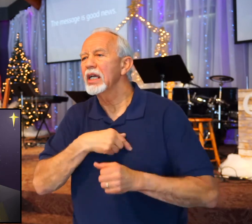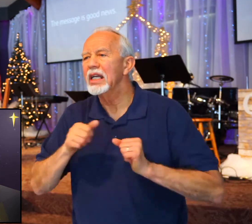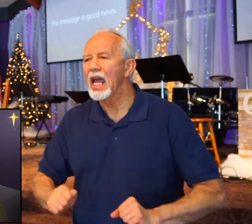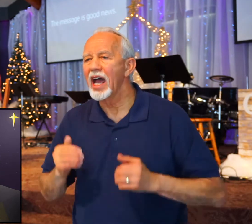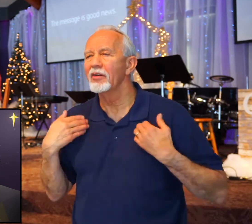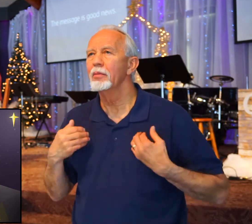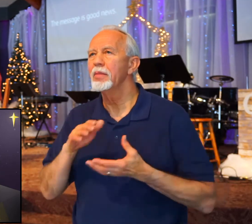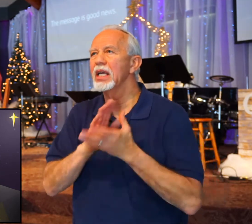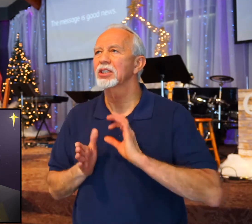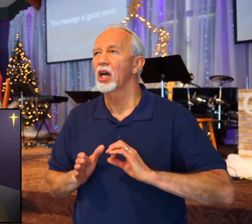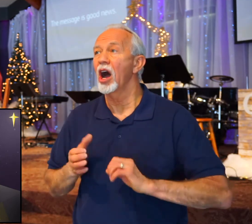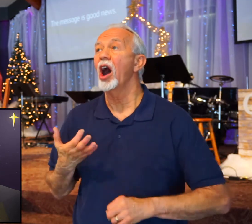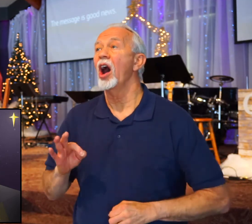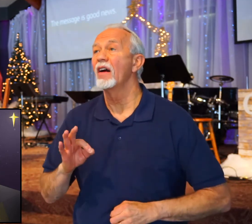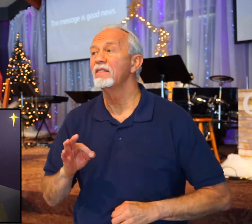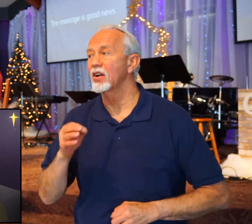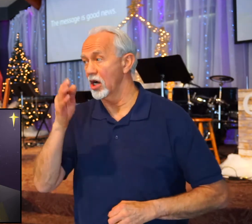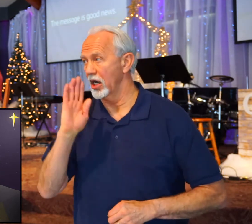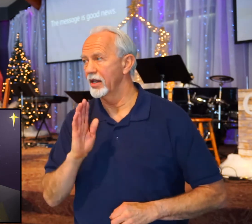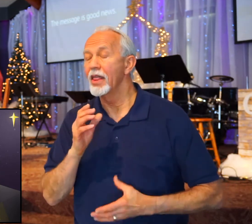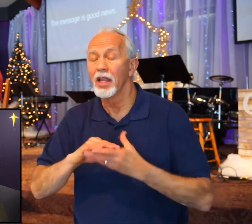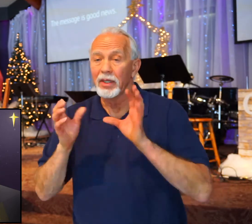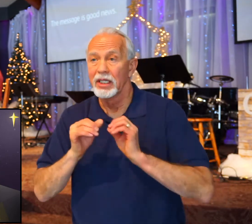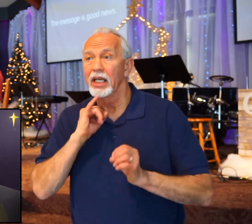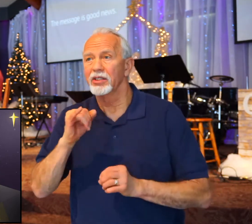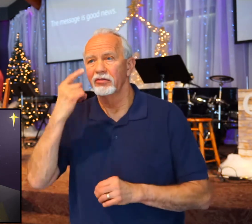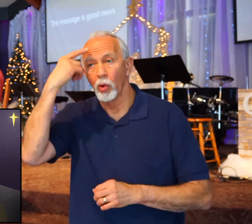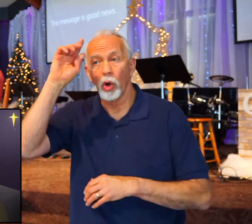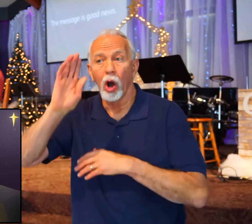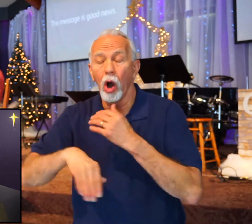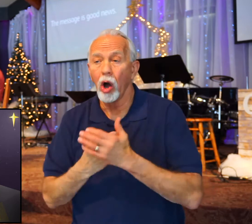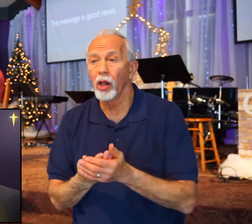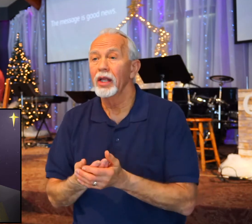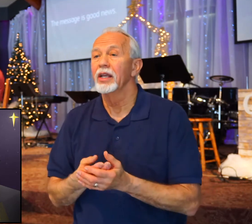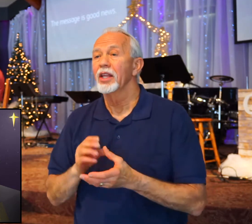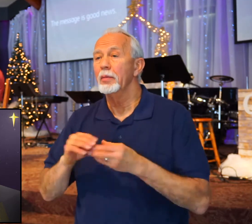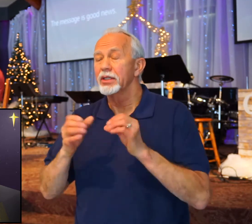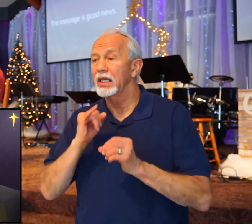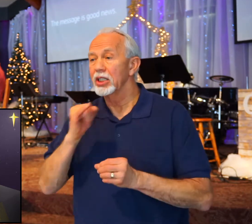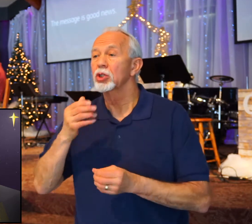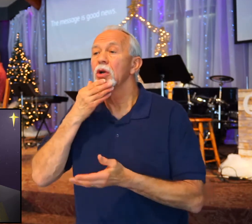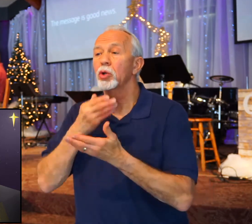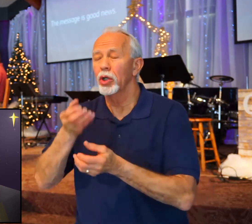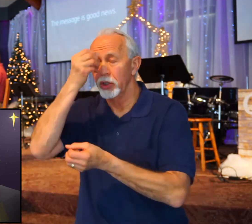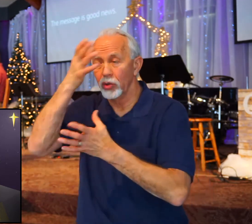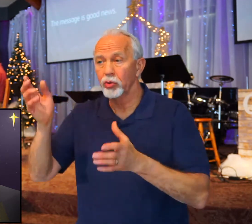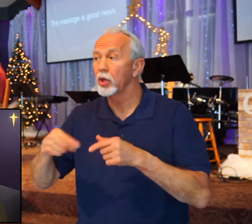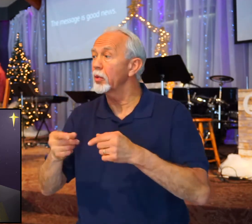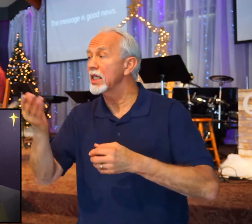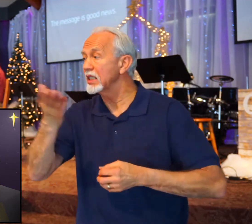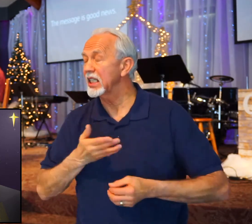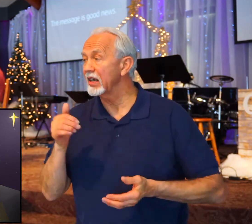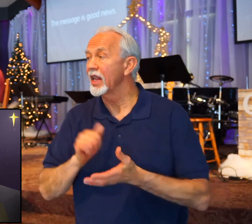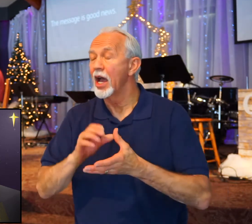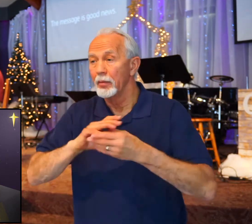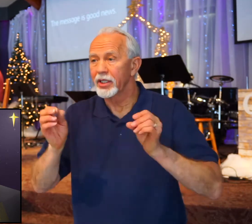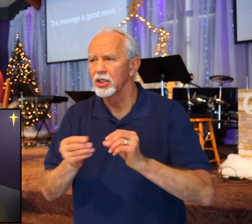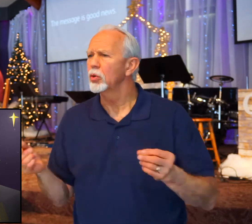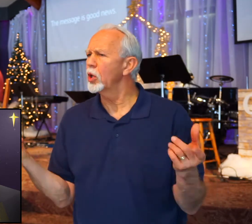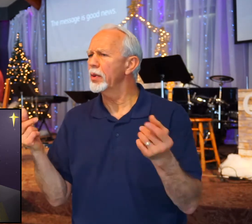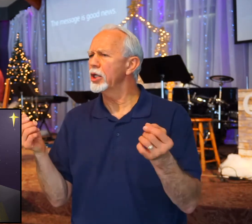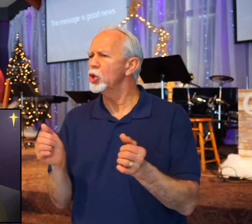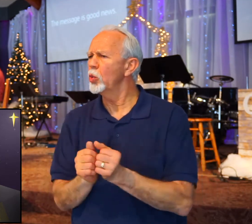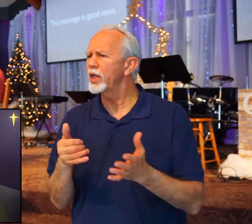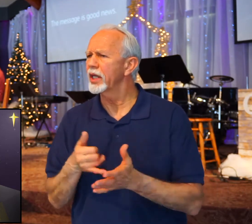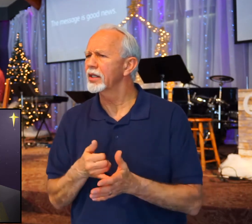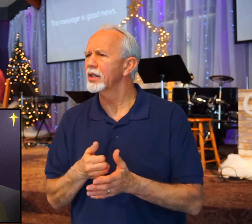God. Okay? So the message is for all, and the message is good news. When we've received that message, though, what are we to do with it? Are